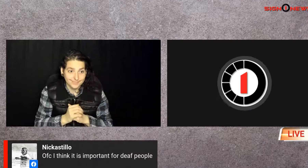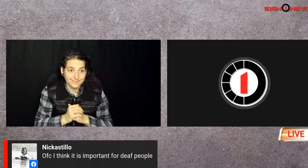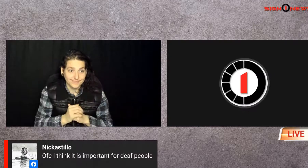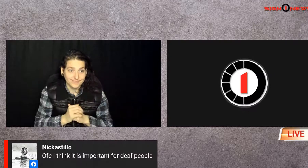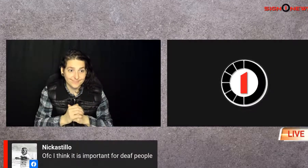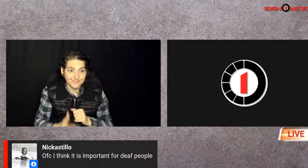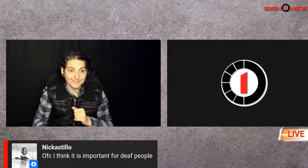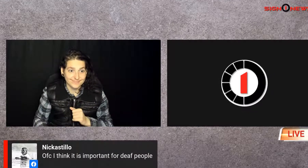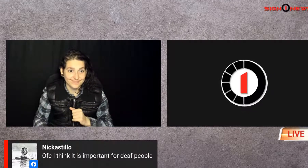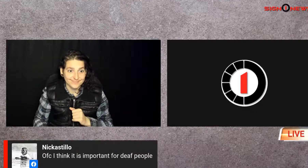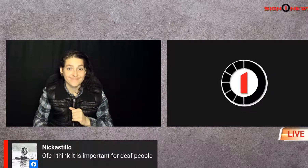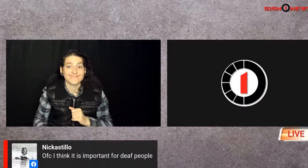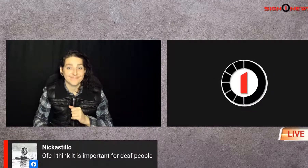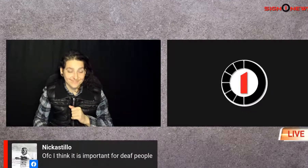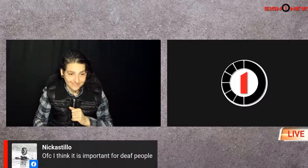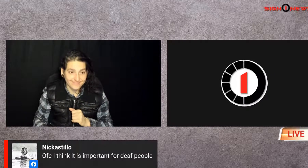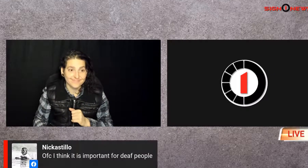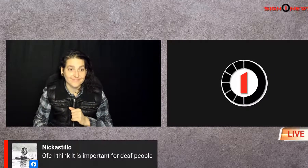so much.